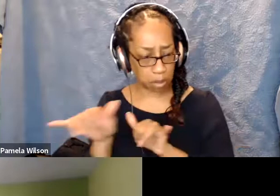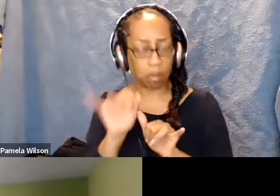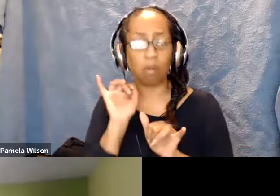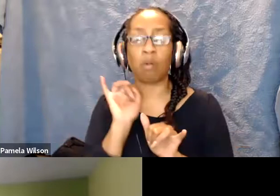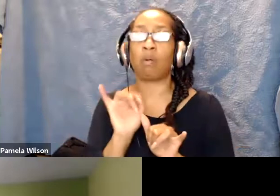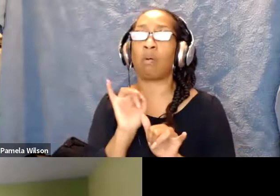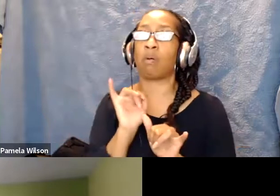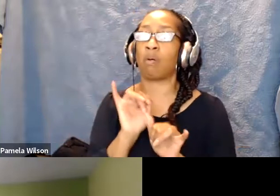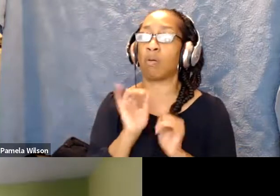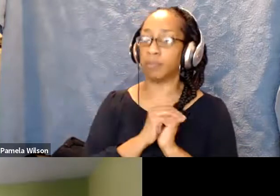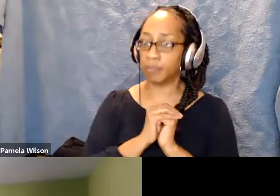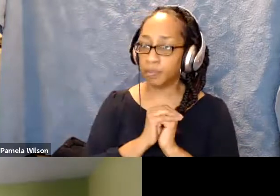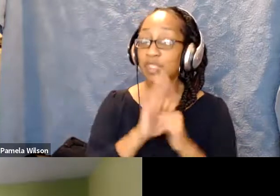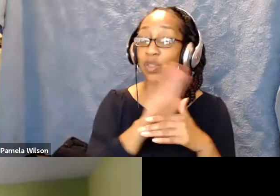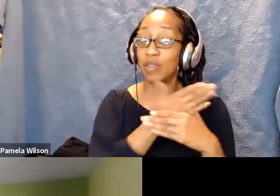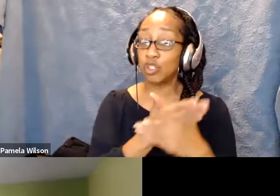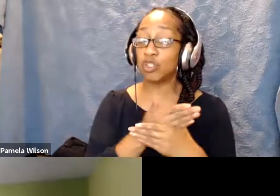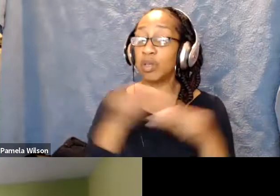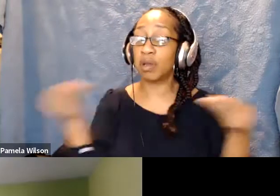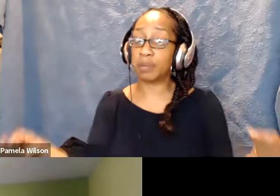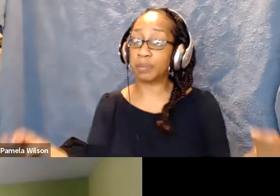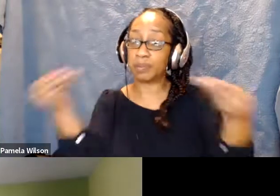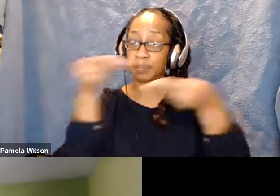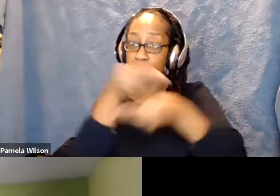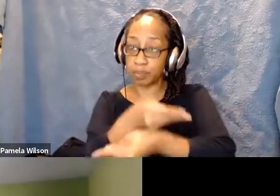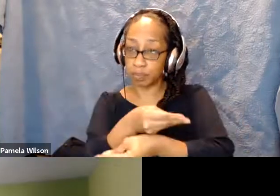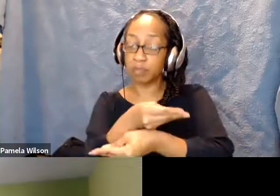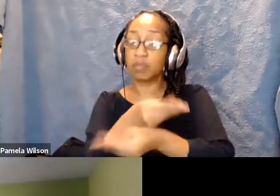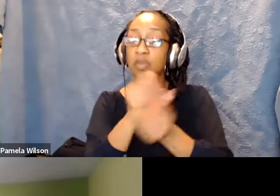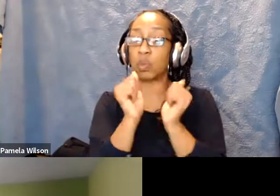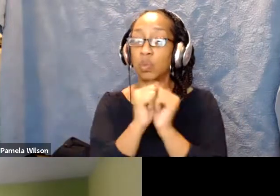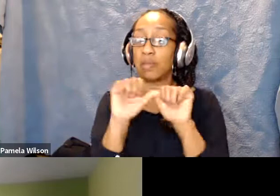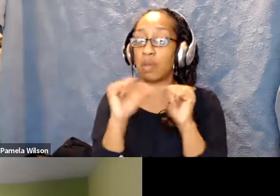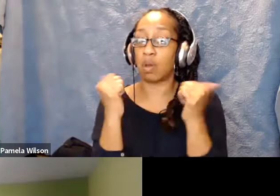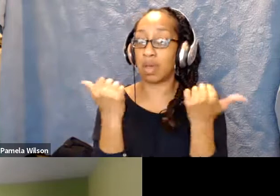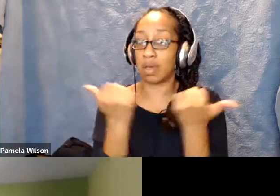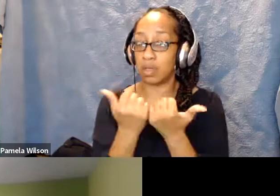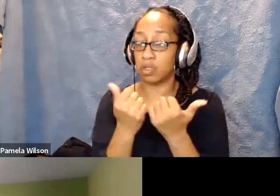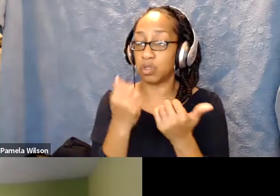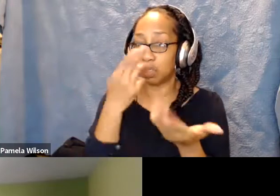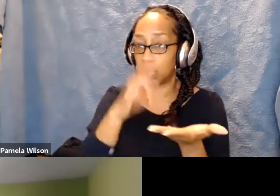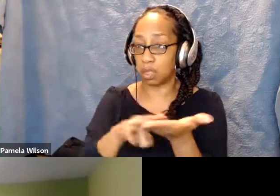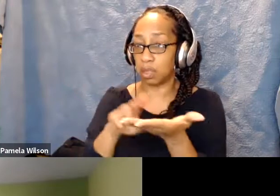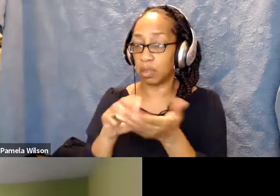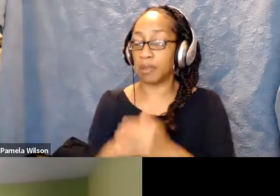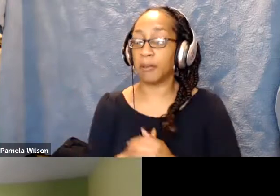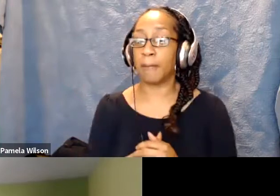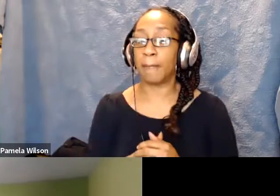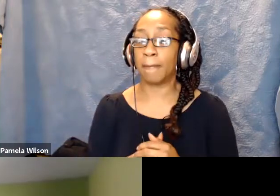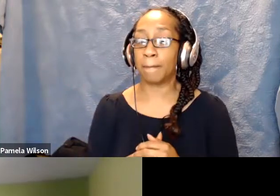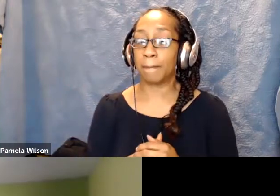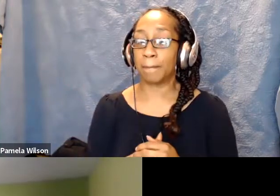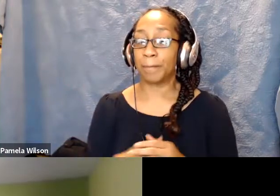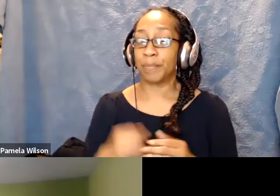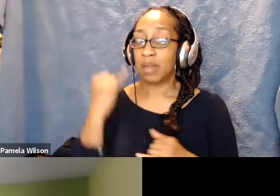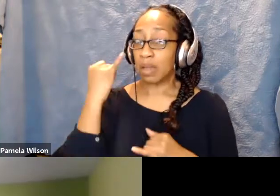they are sharing data with their interagency agreement. And then I think lastly, what we learned with those states